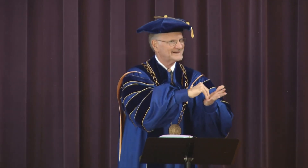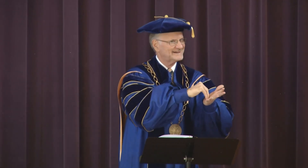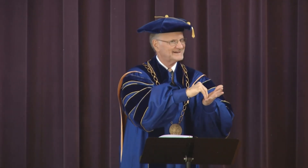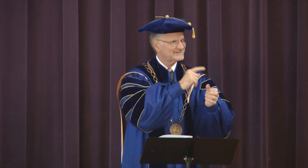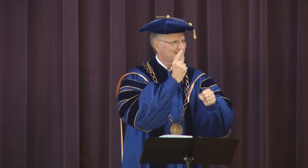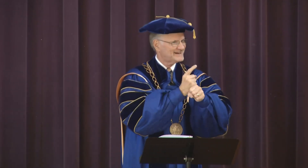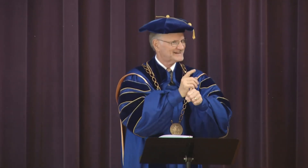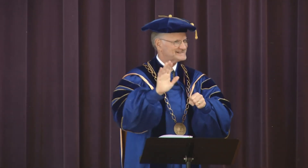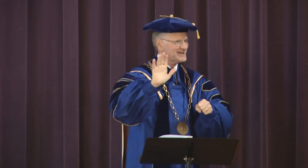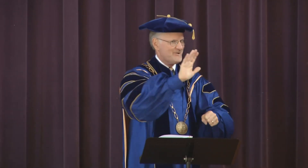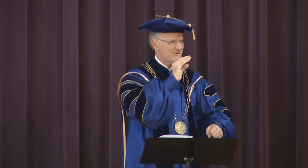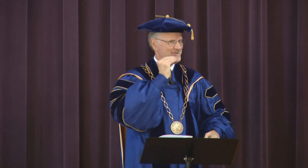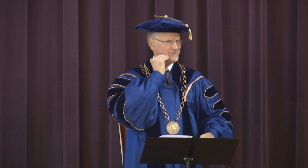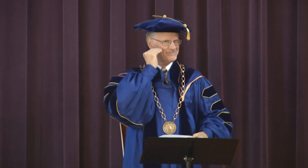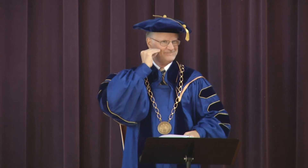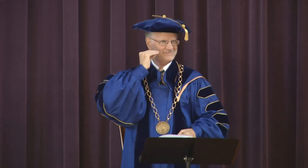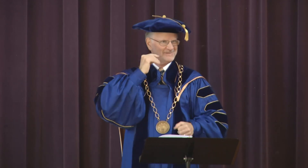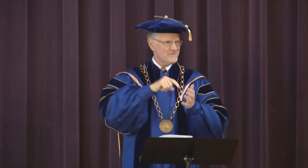Welcome home once again.